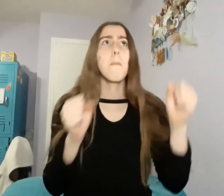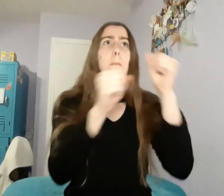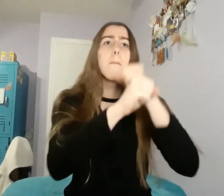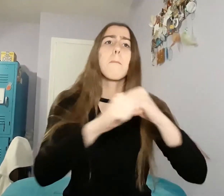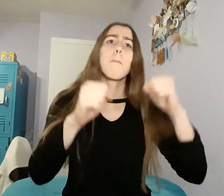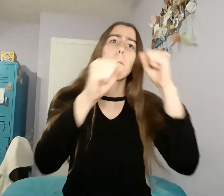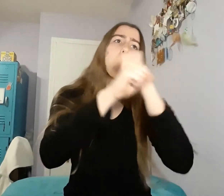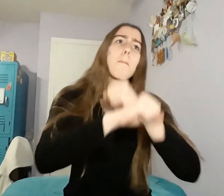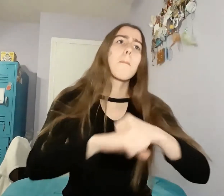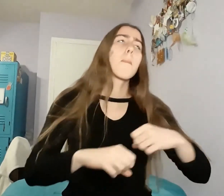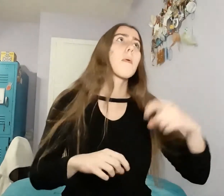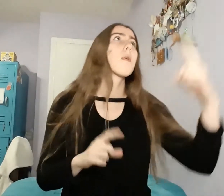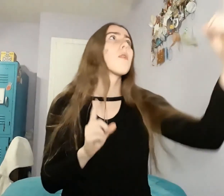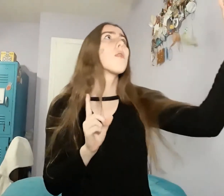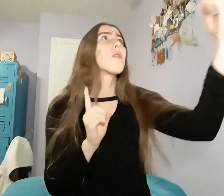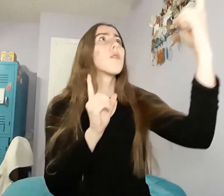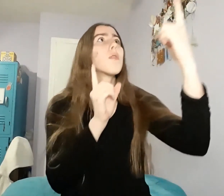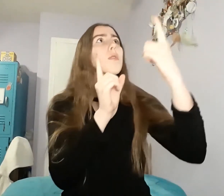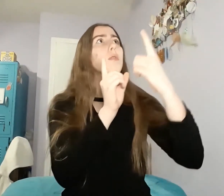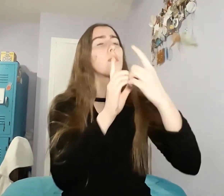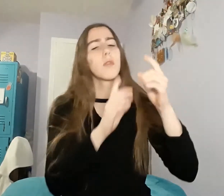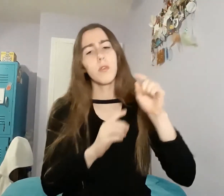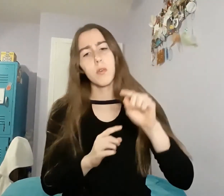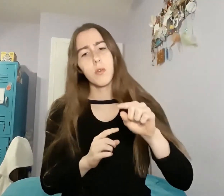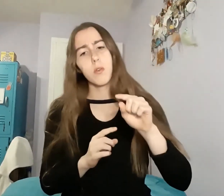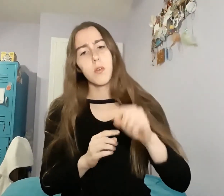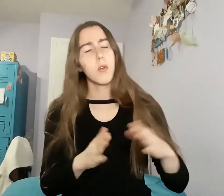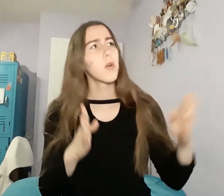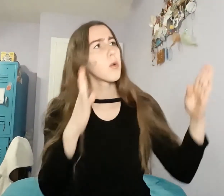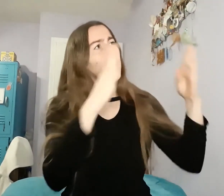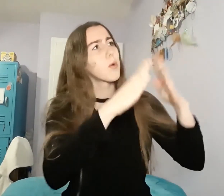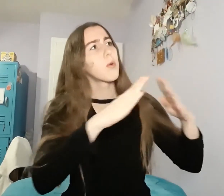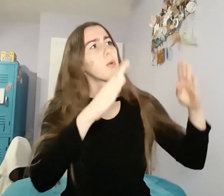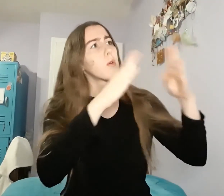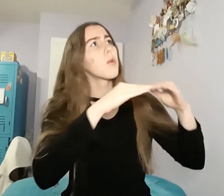Meet me in the fight. Meet me in the